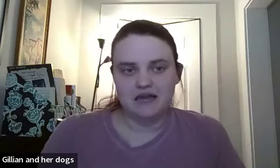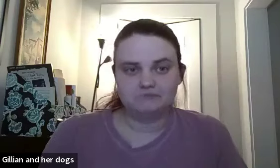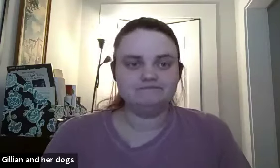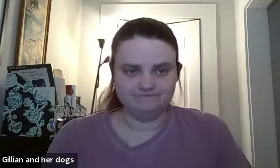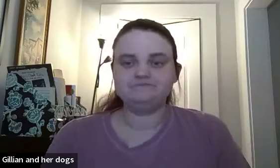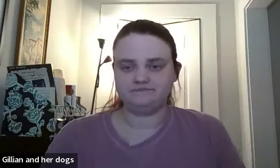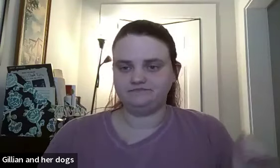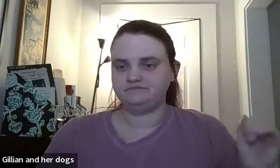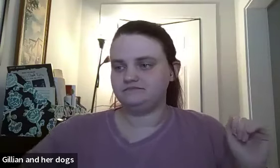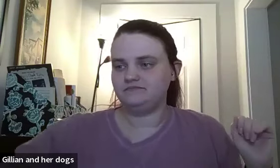lab.